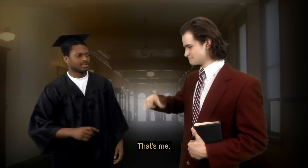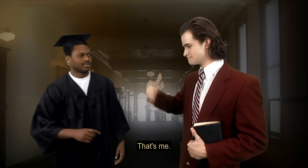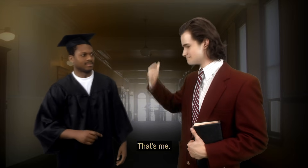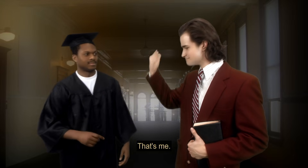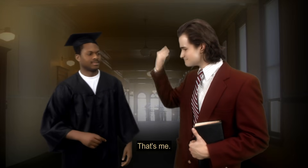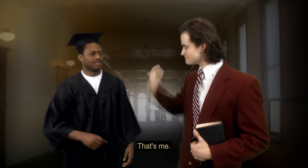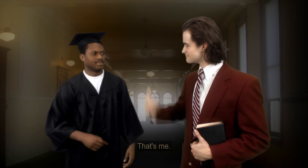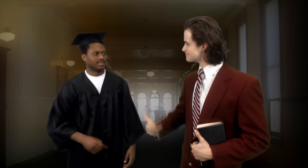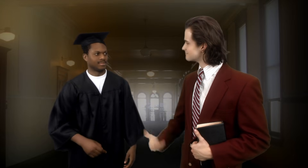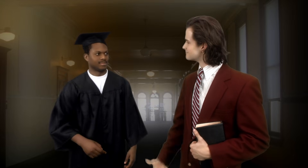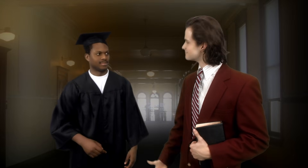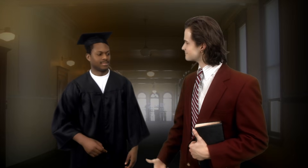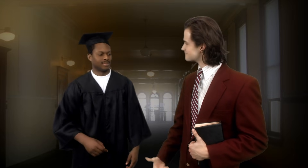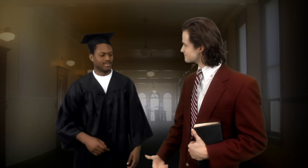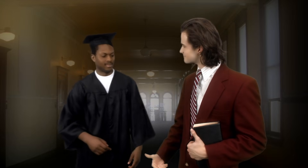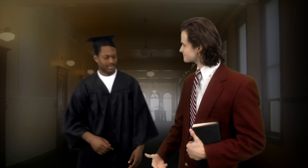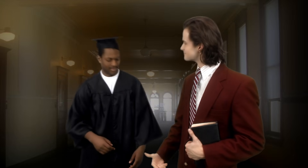That's me.